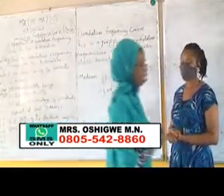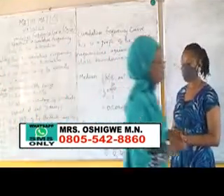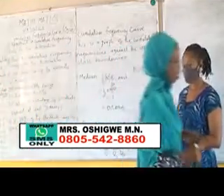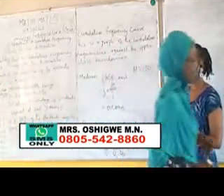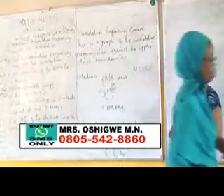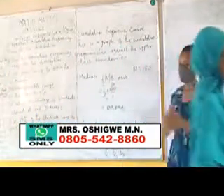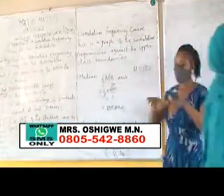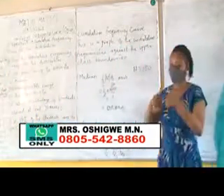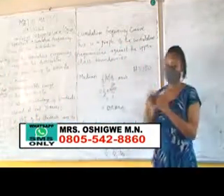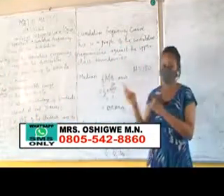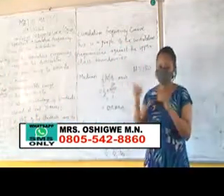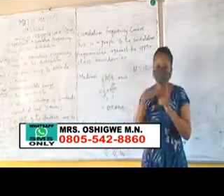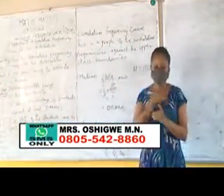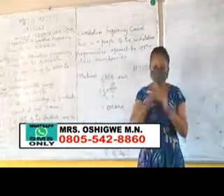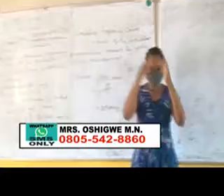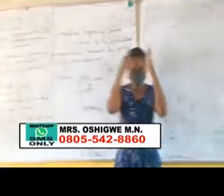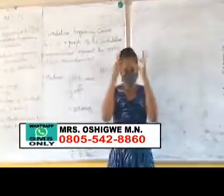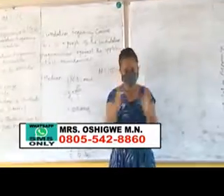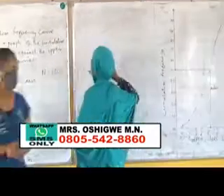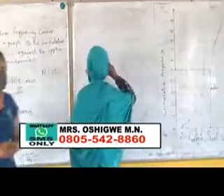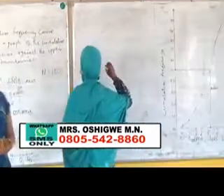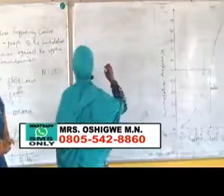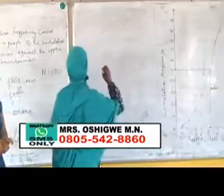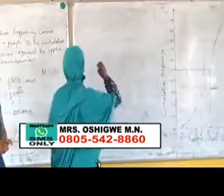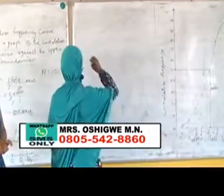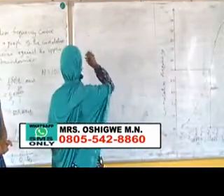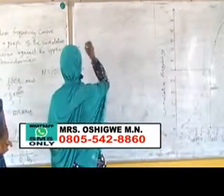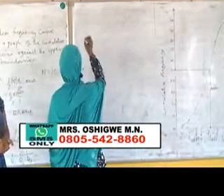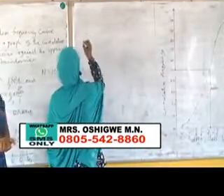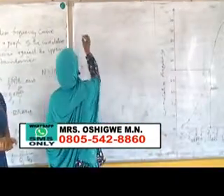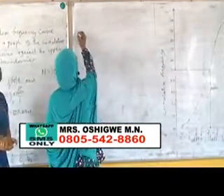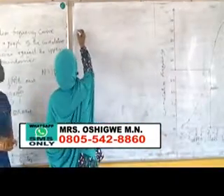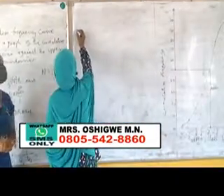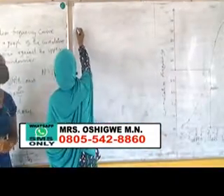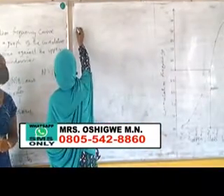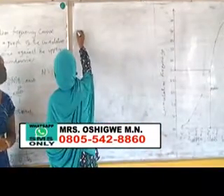Then, how do we determine the